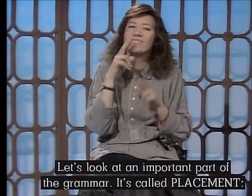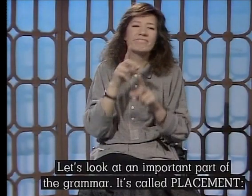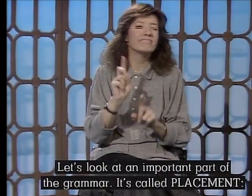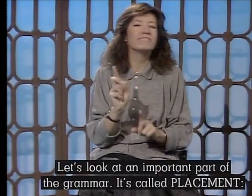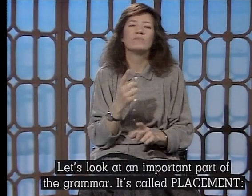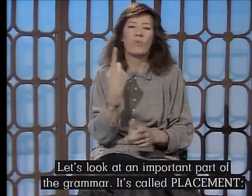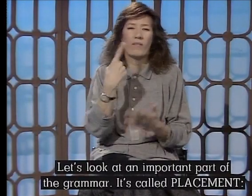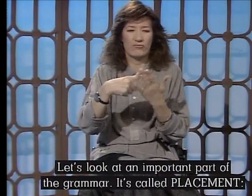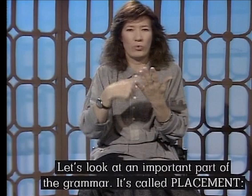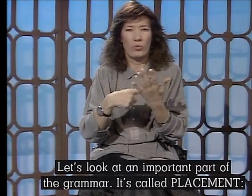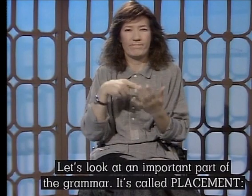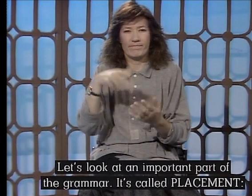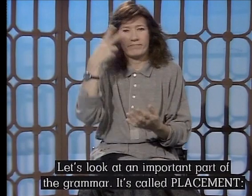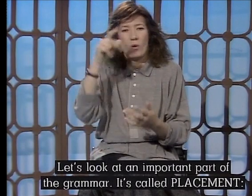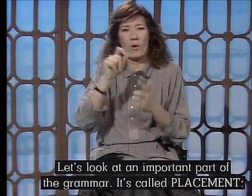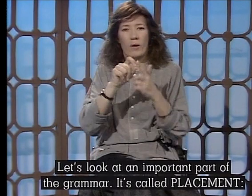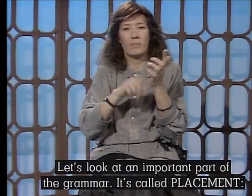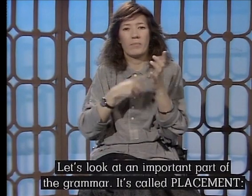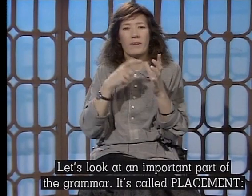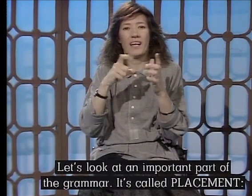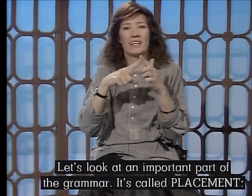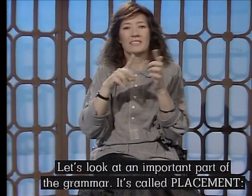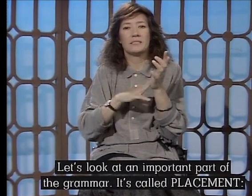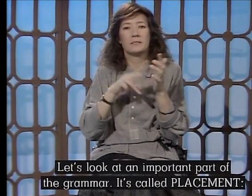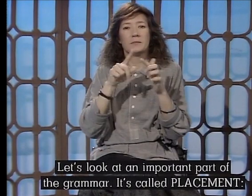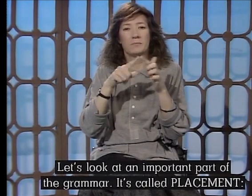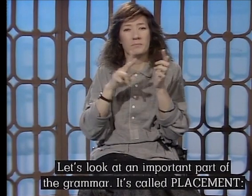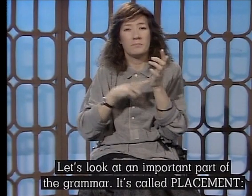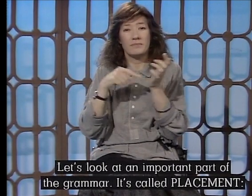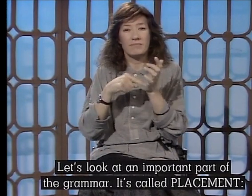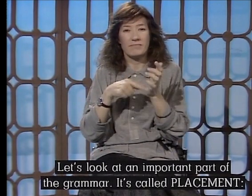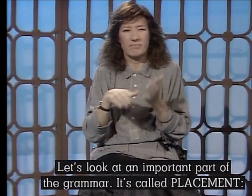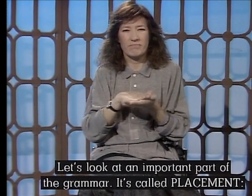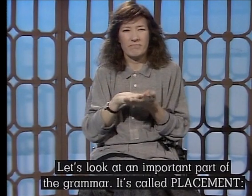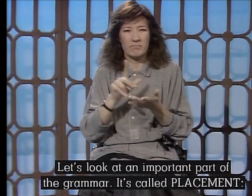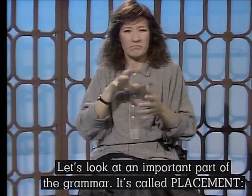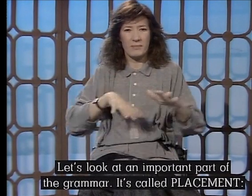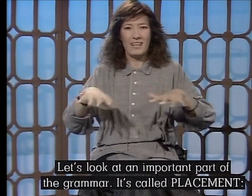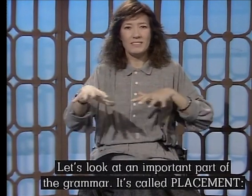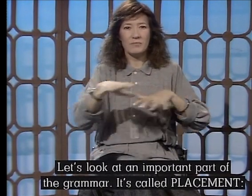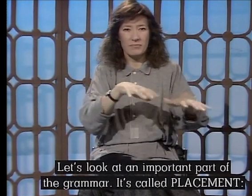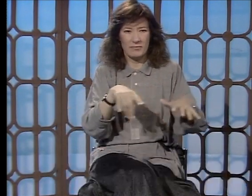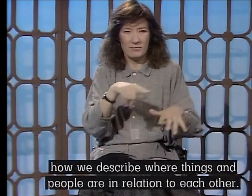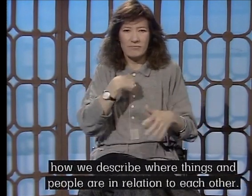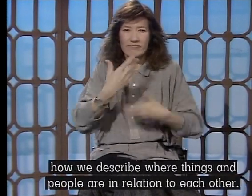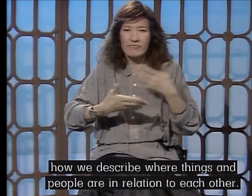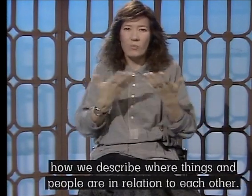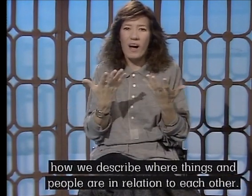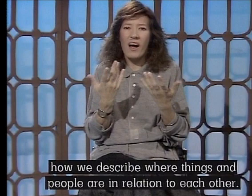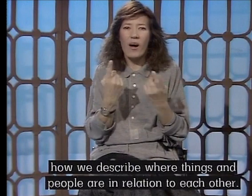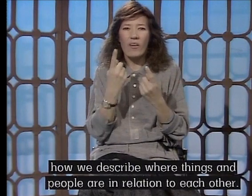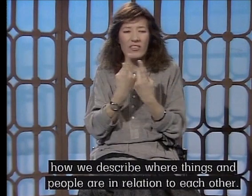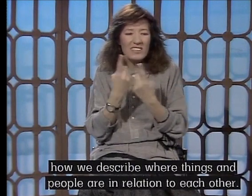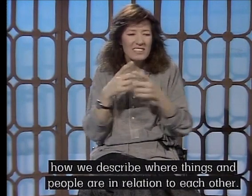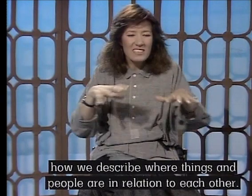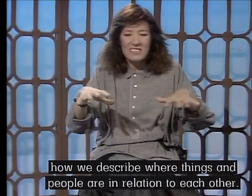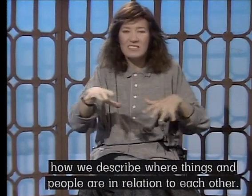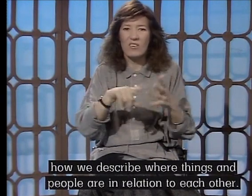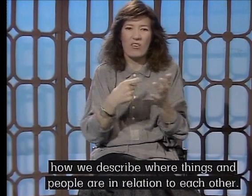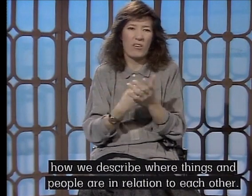Today, we'll be looking at an important part of the grammar. It's called placement, the way we describe where things and